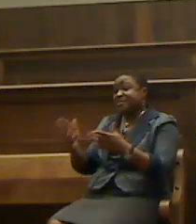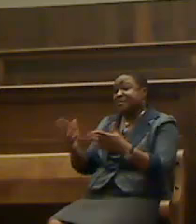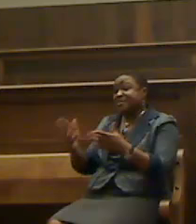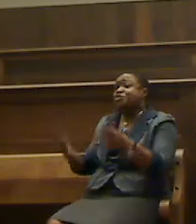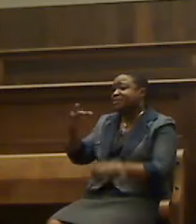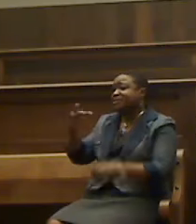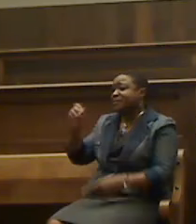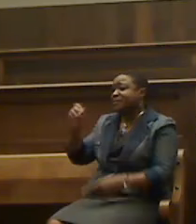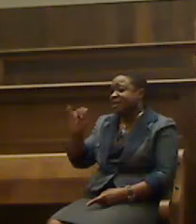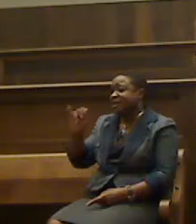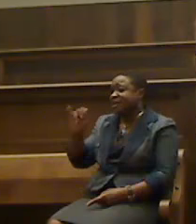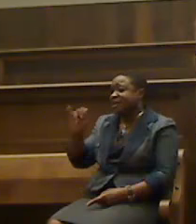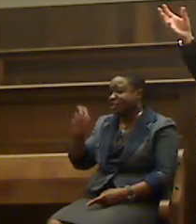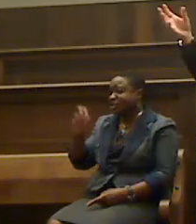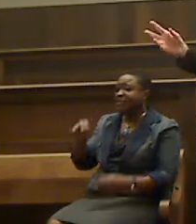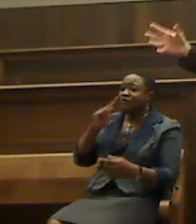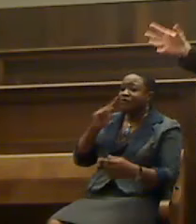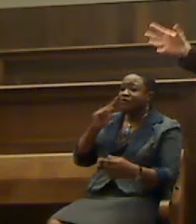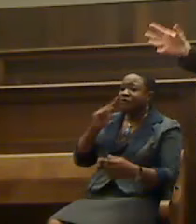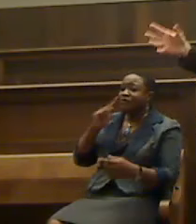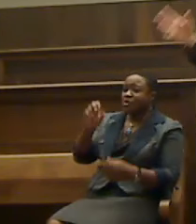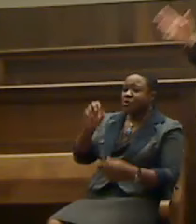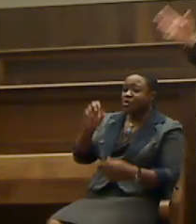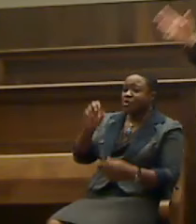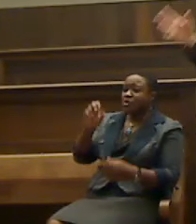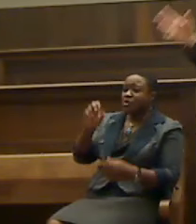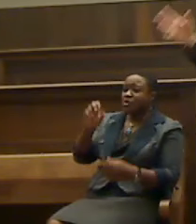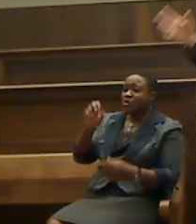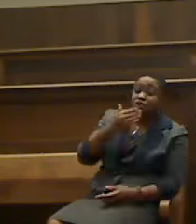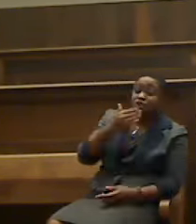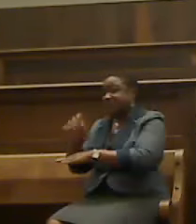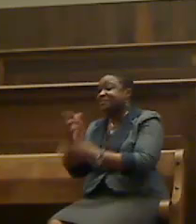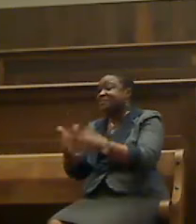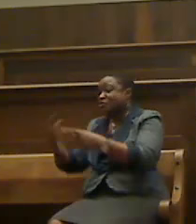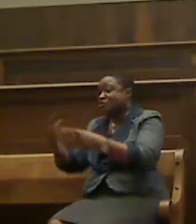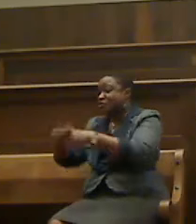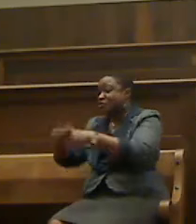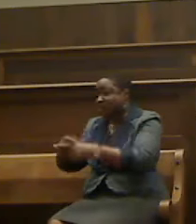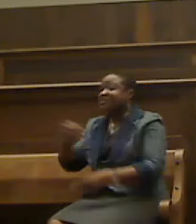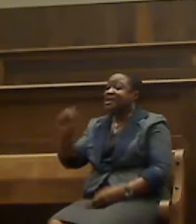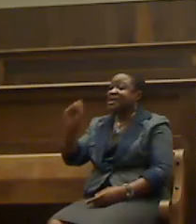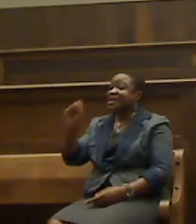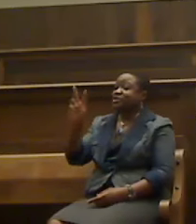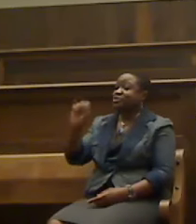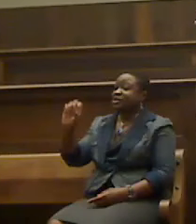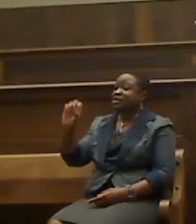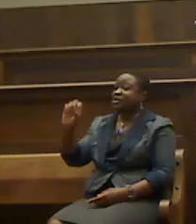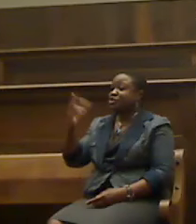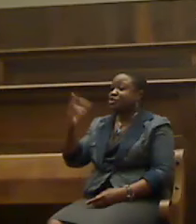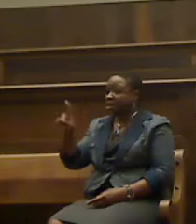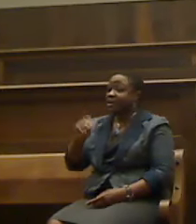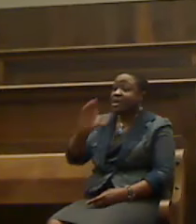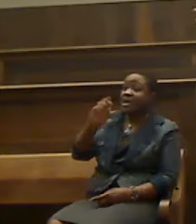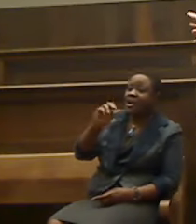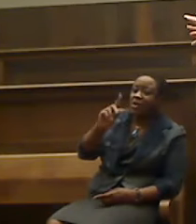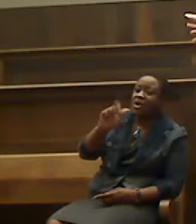level between the sugar beets and table beets and Swiss chard, and the canola can cross with brassicas, which